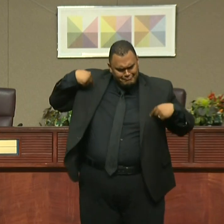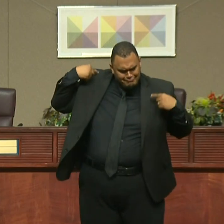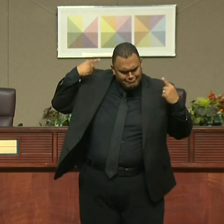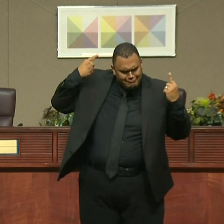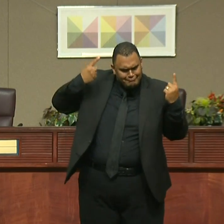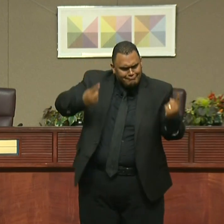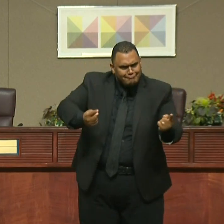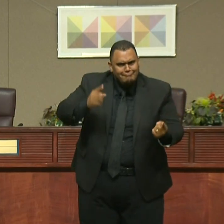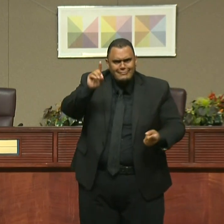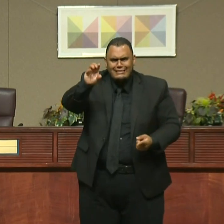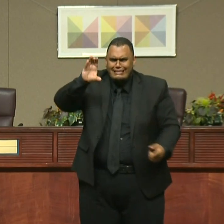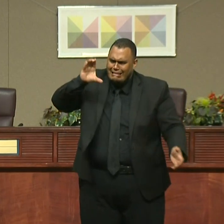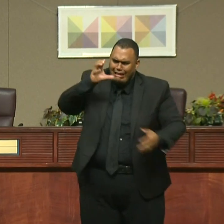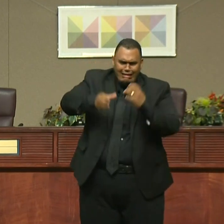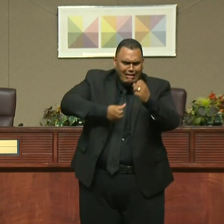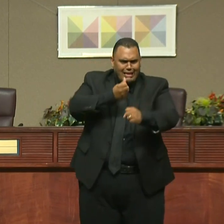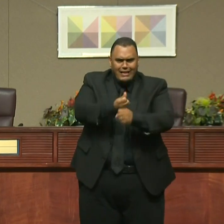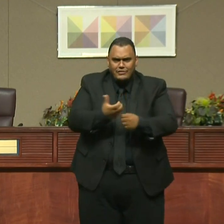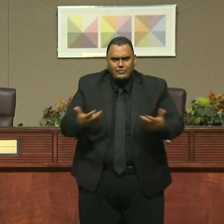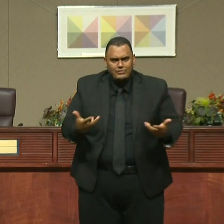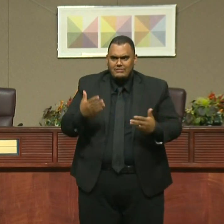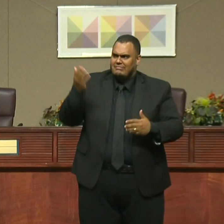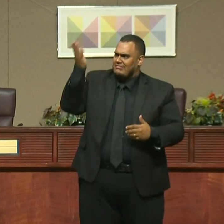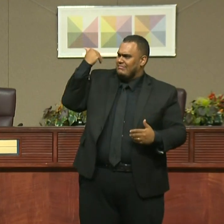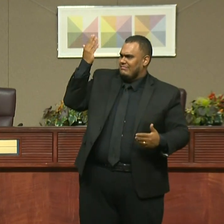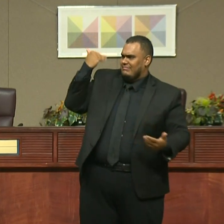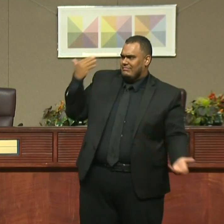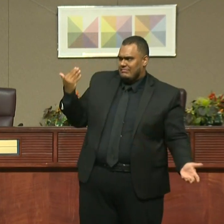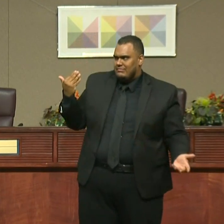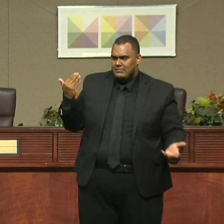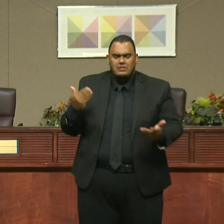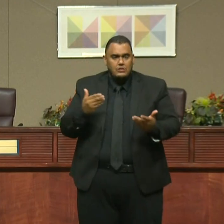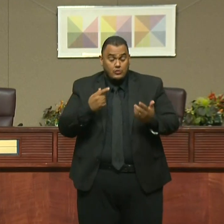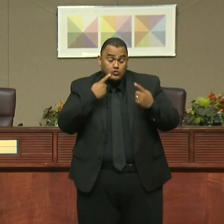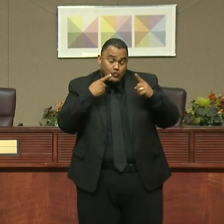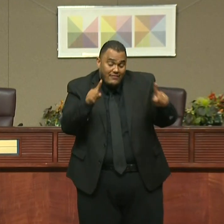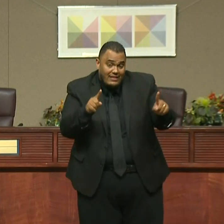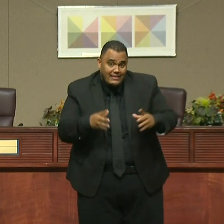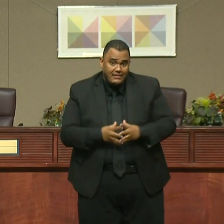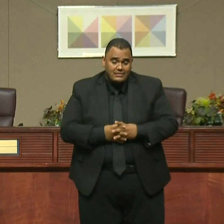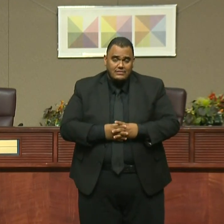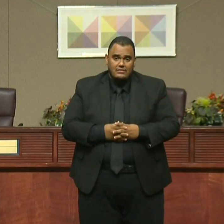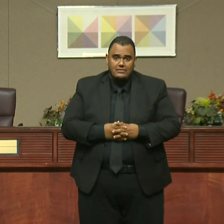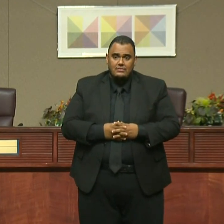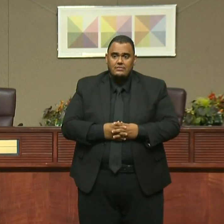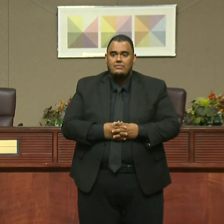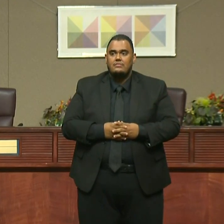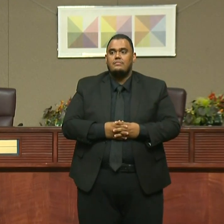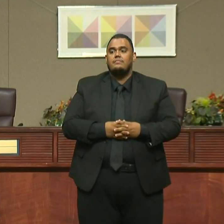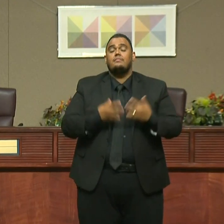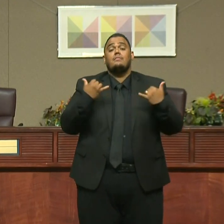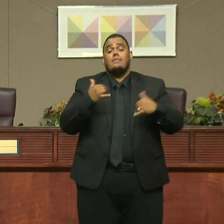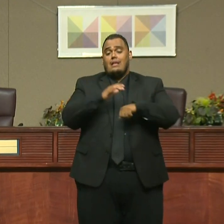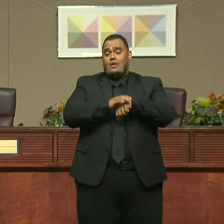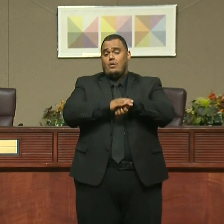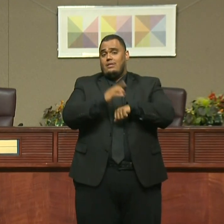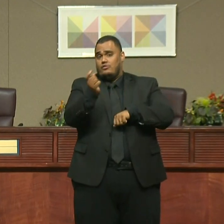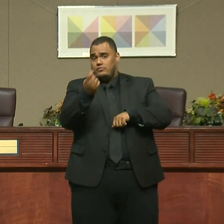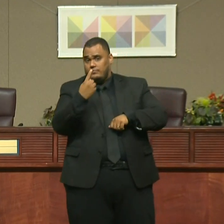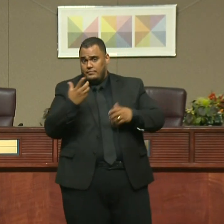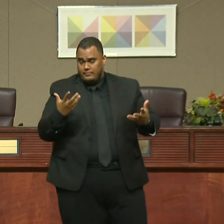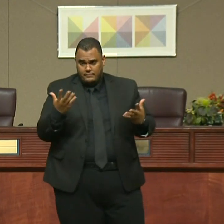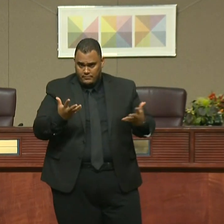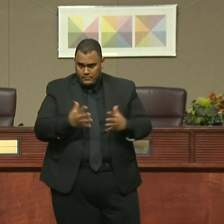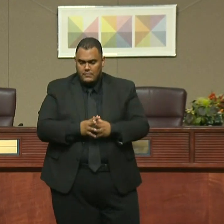cientos de años, desde que se inventaron. Son efectivas. The question was, what is the effectiveness of